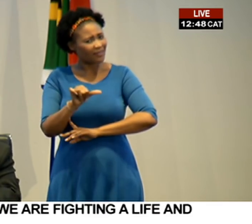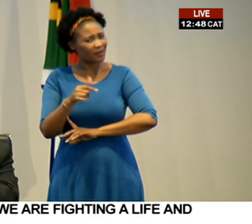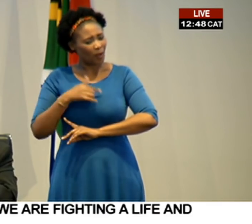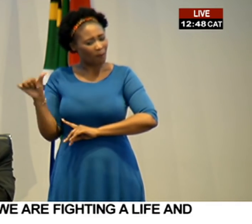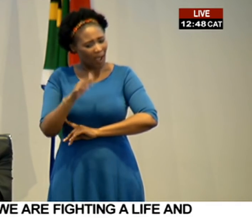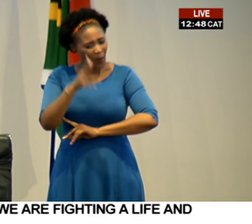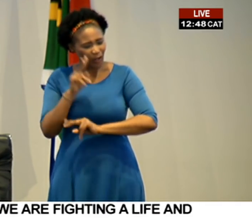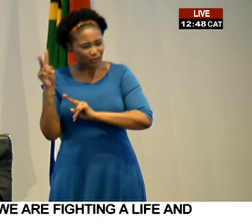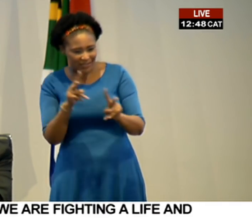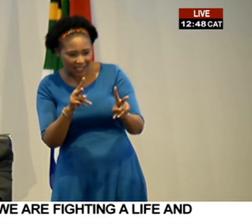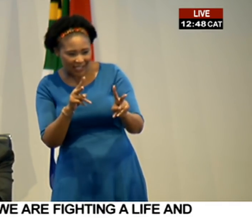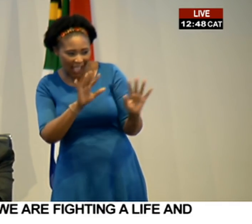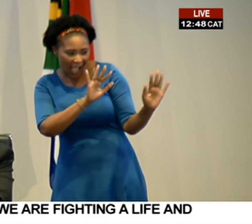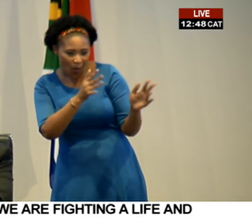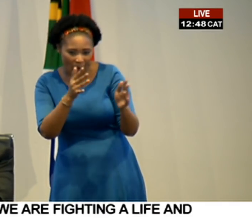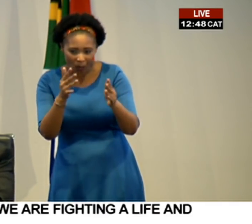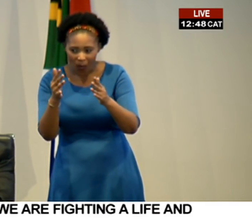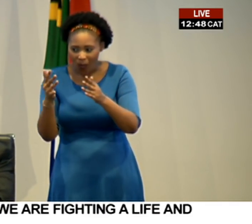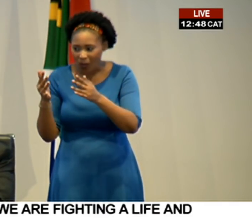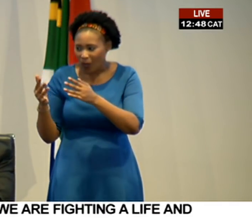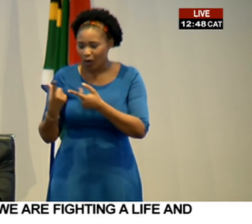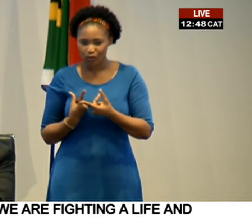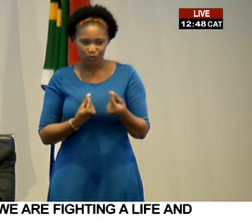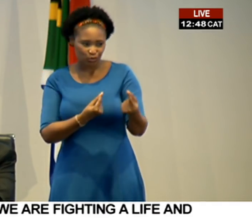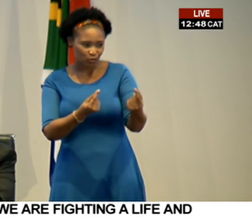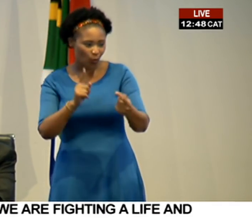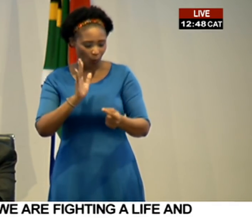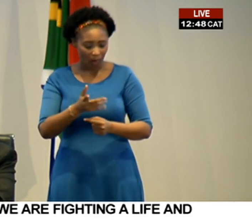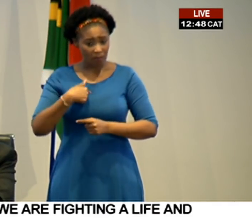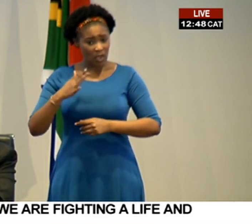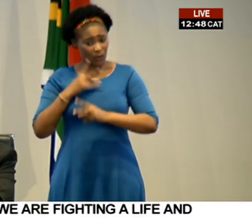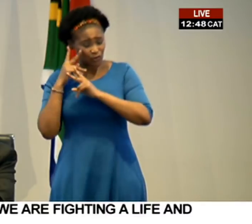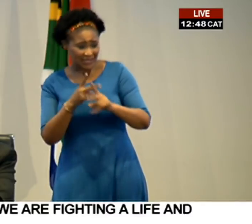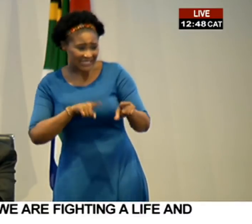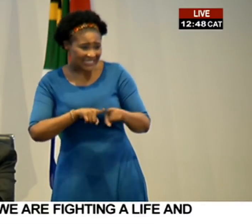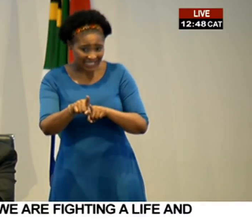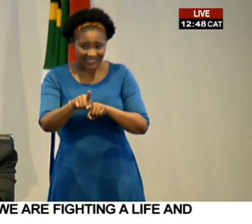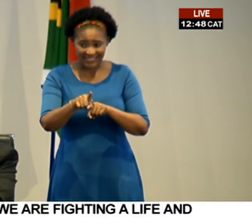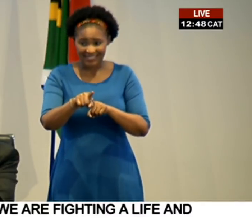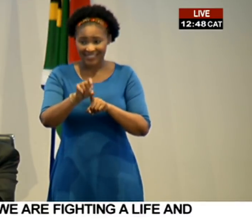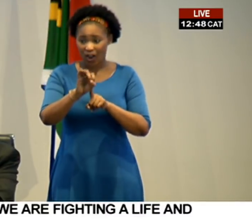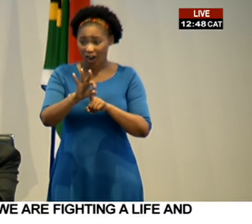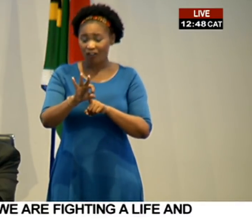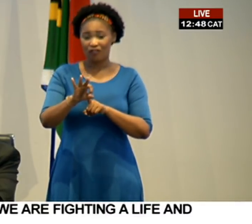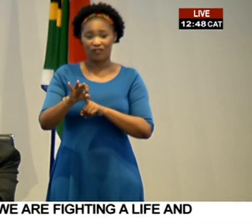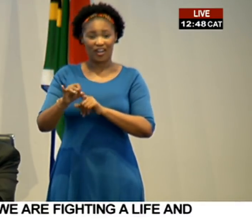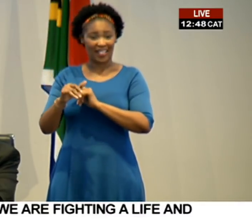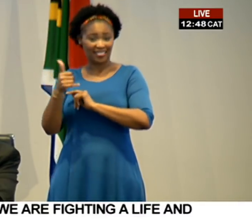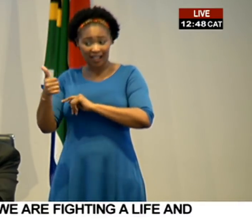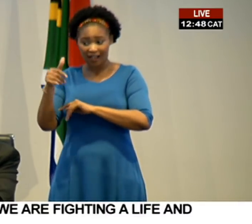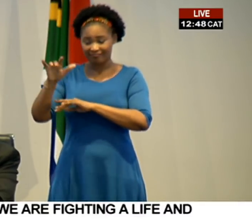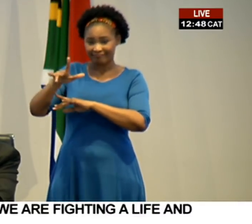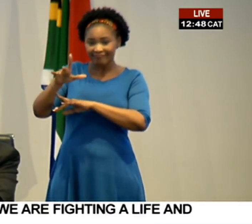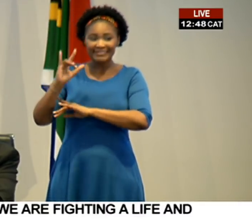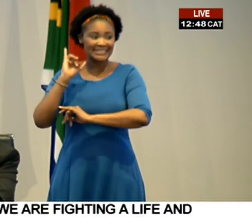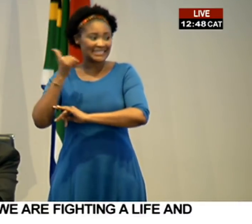the way you will have moved forward to implement this. I want to see the success of Witzenberg being replicated